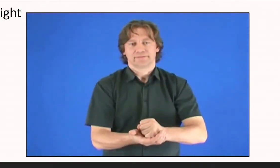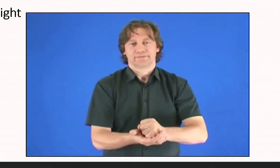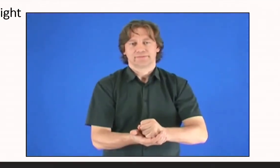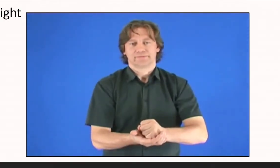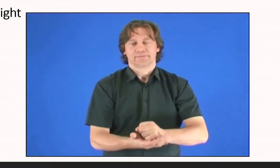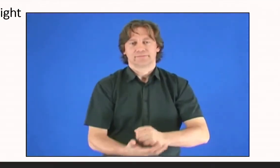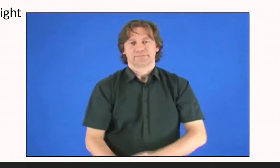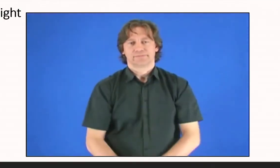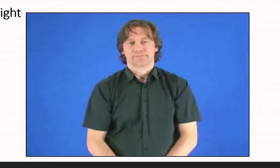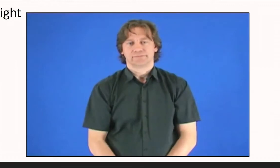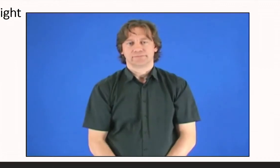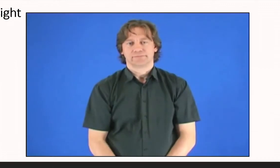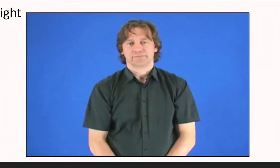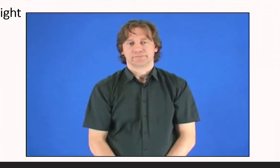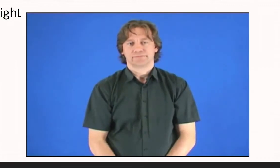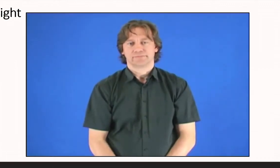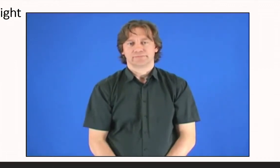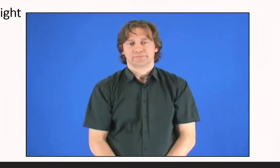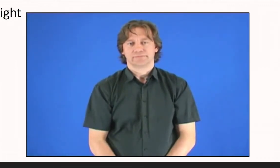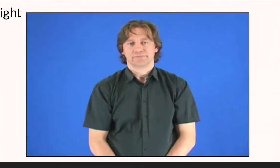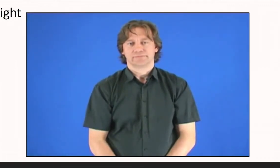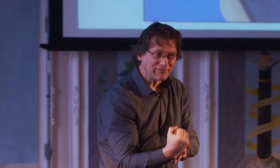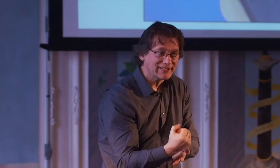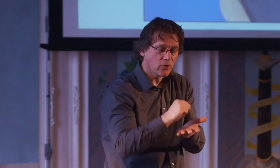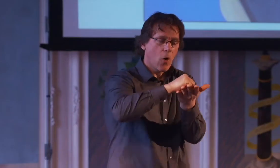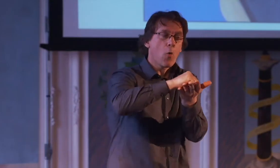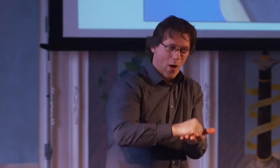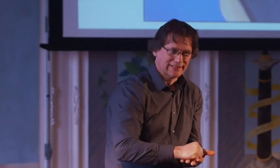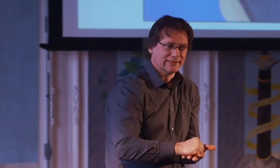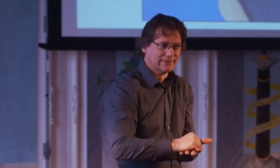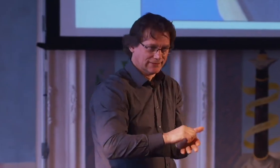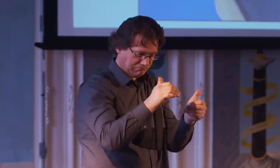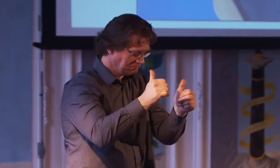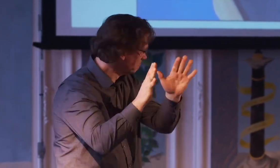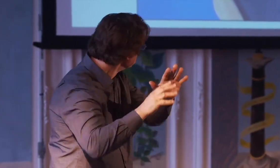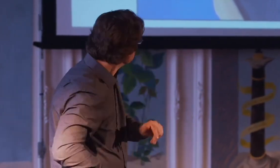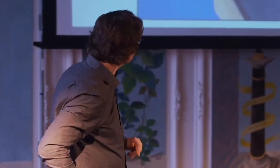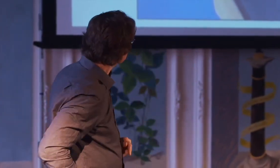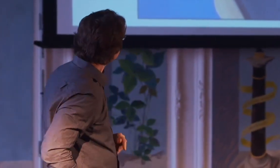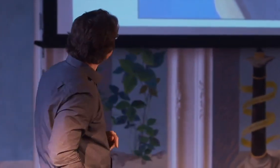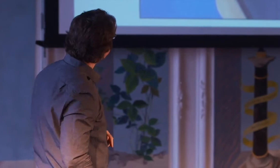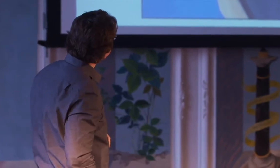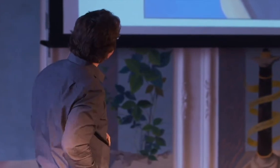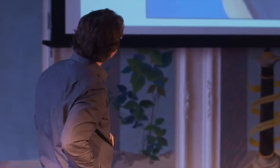This is the sign for weight. You're right about the downward movement because of the force of gravity acting on mass.